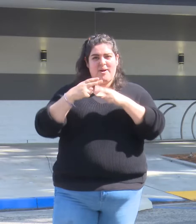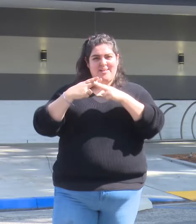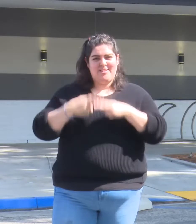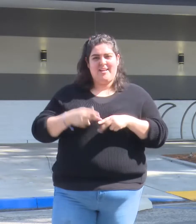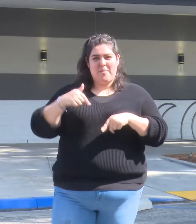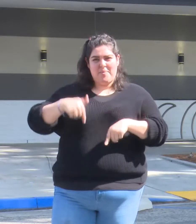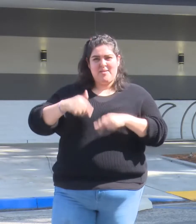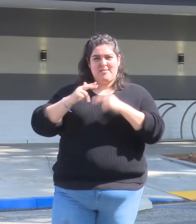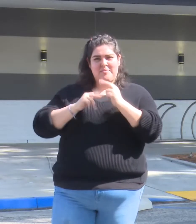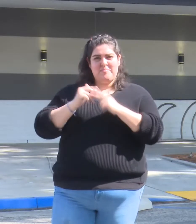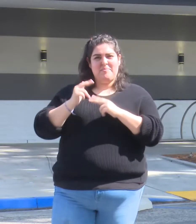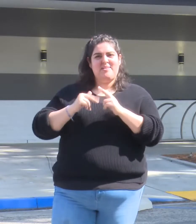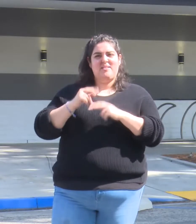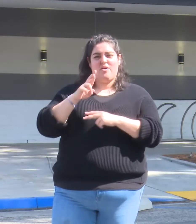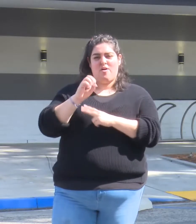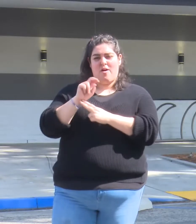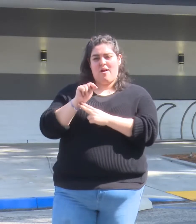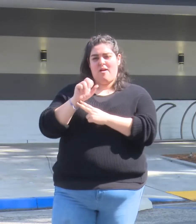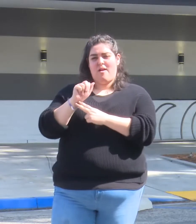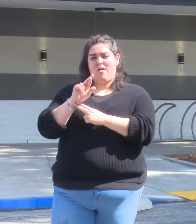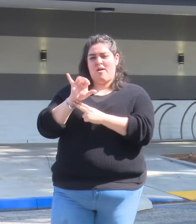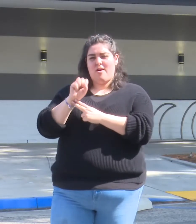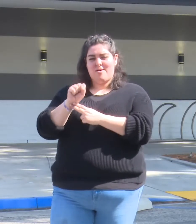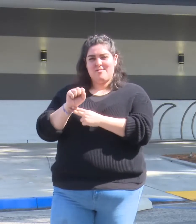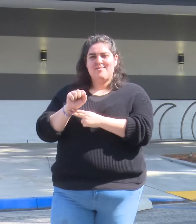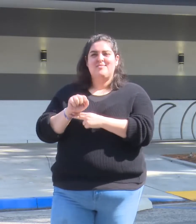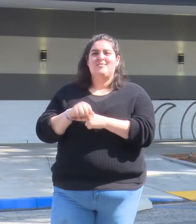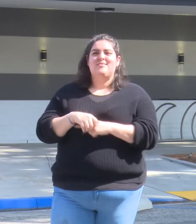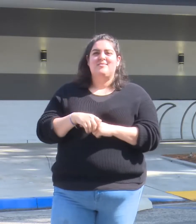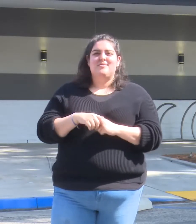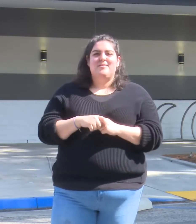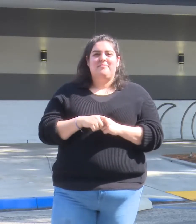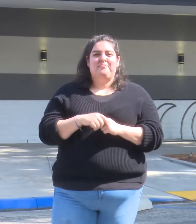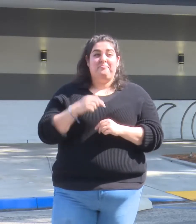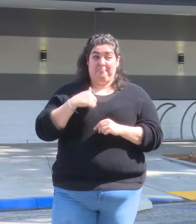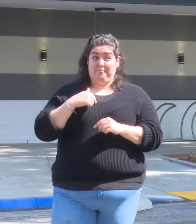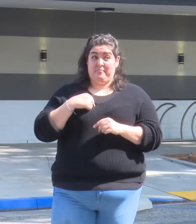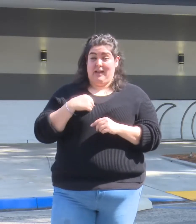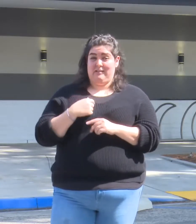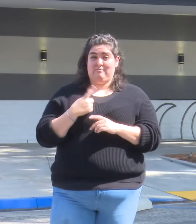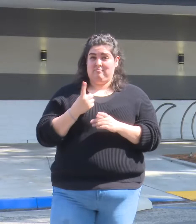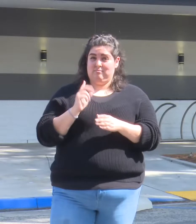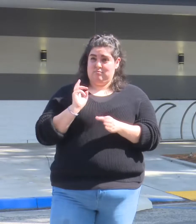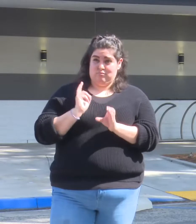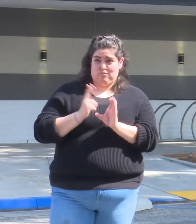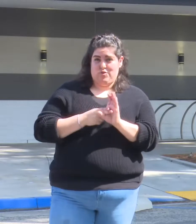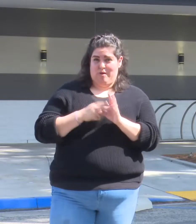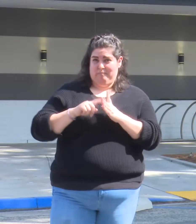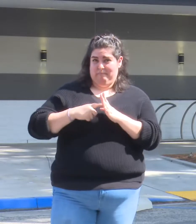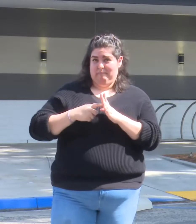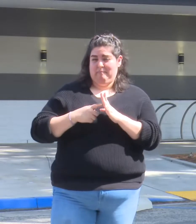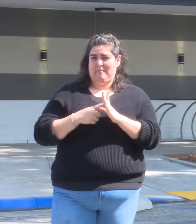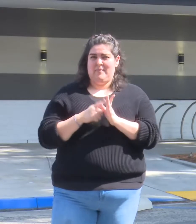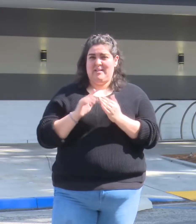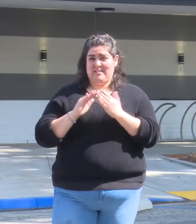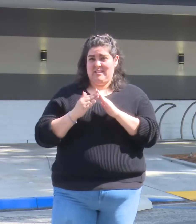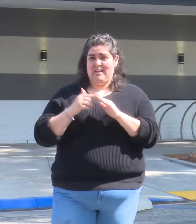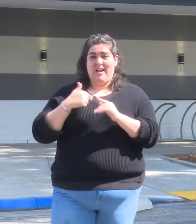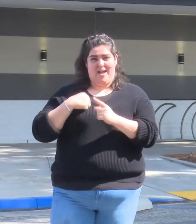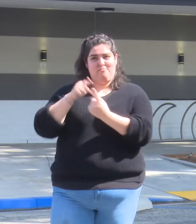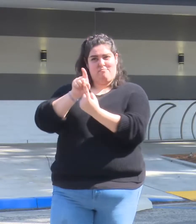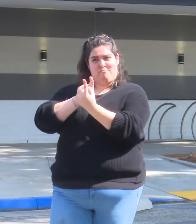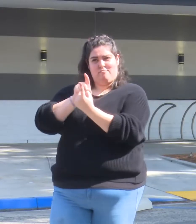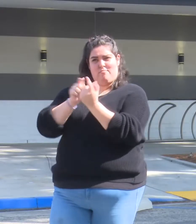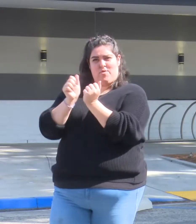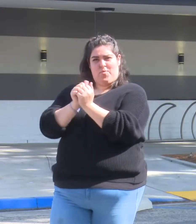this facility after Ron Arias. When I first joined the city, I actually had the opportunity to work one-on-one with